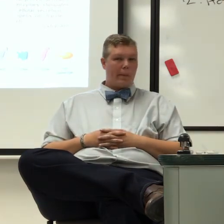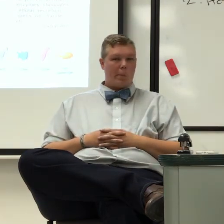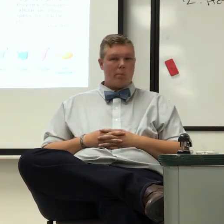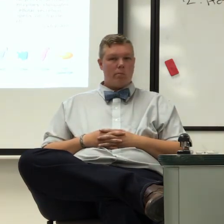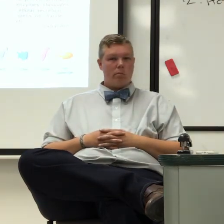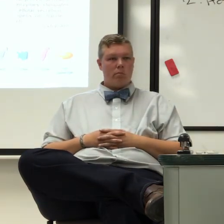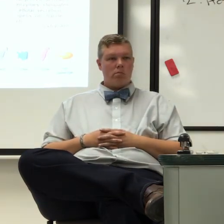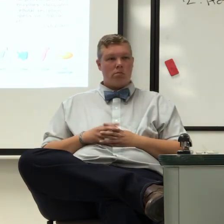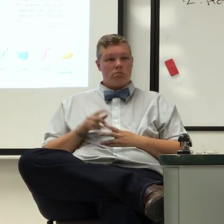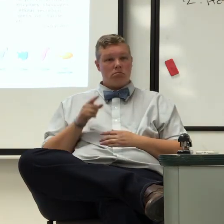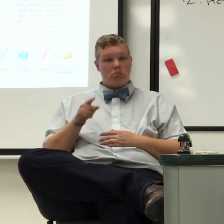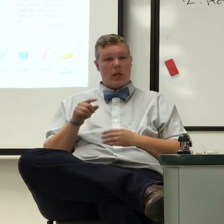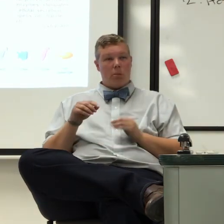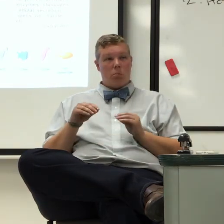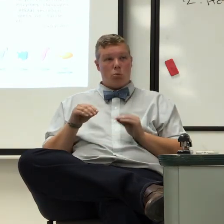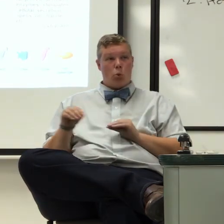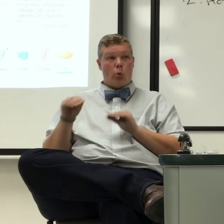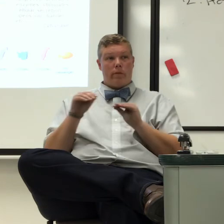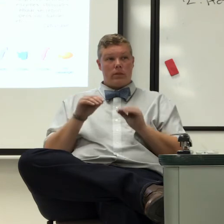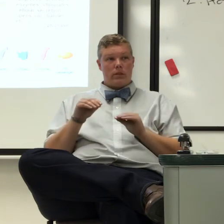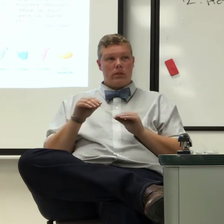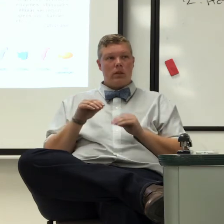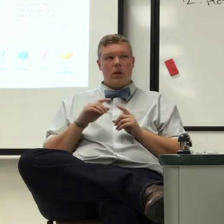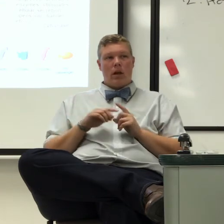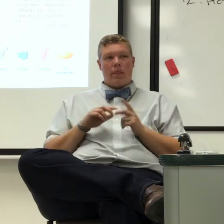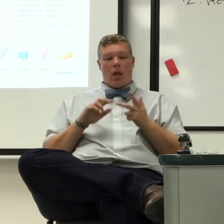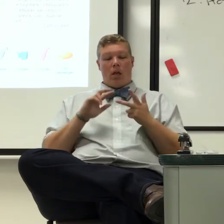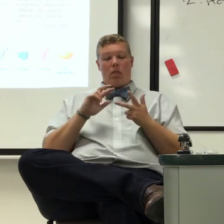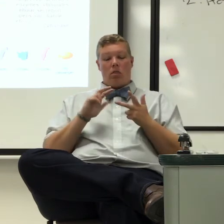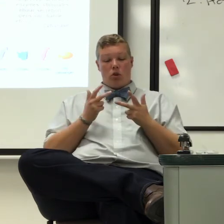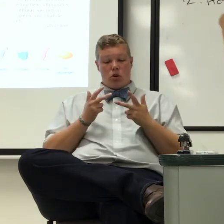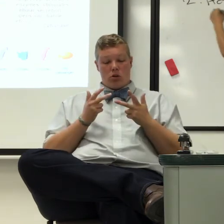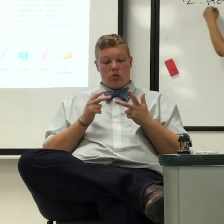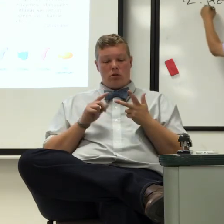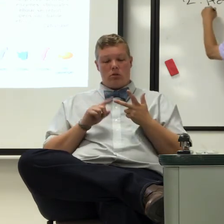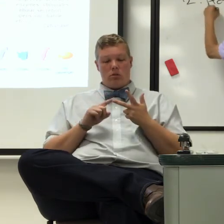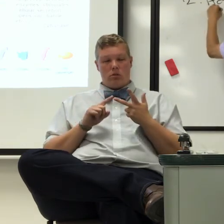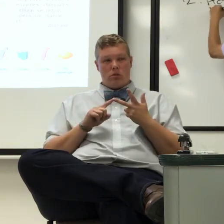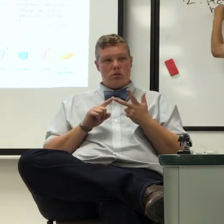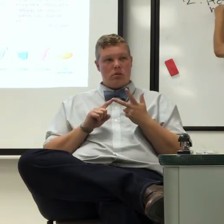it moves, okay? In step 3,